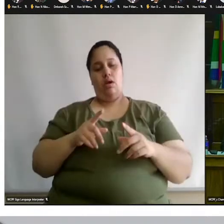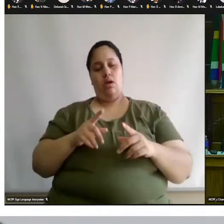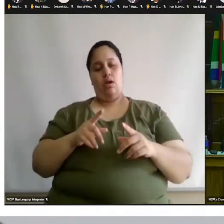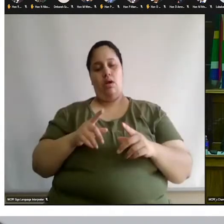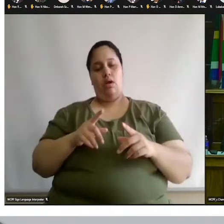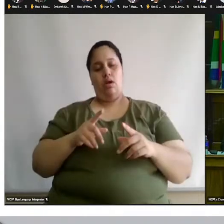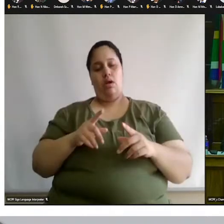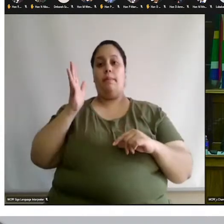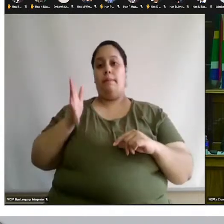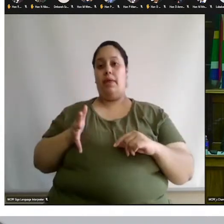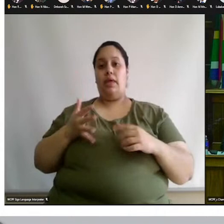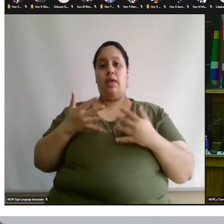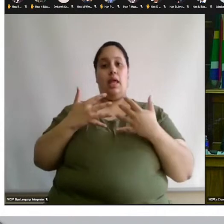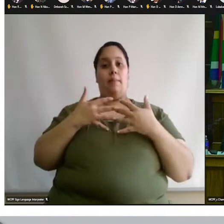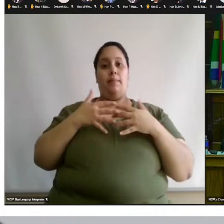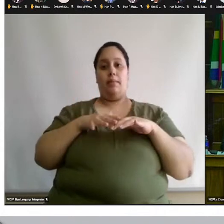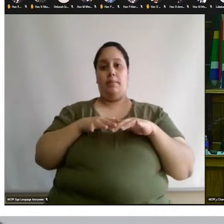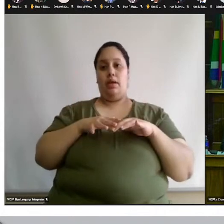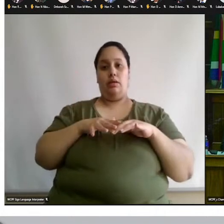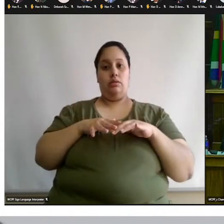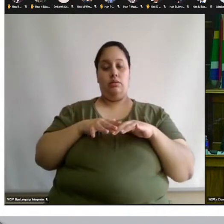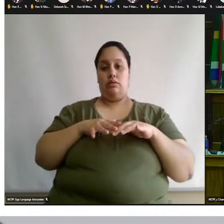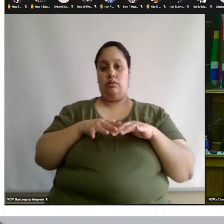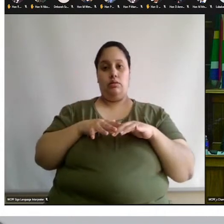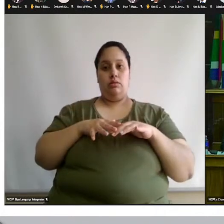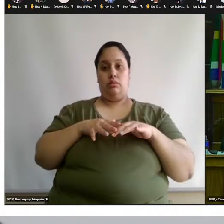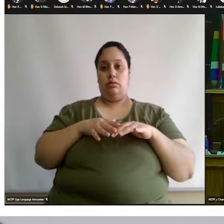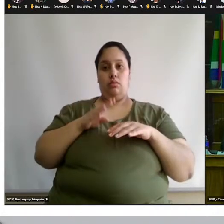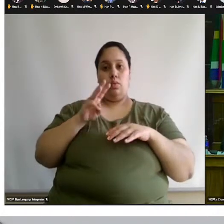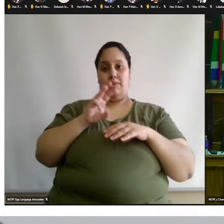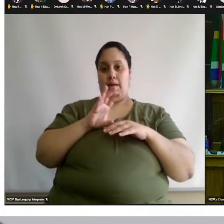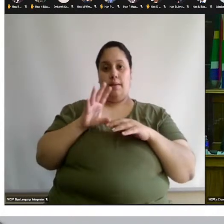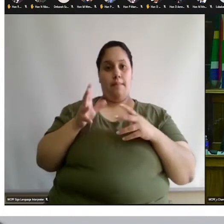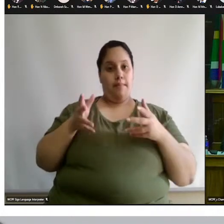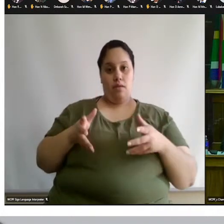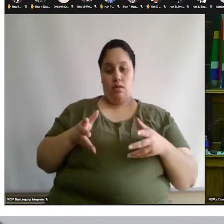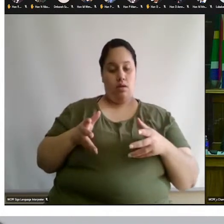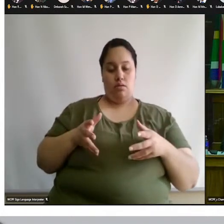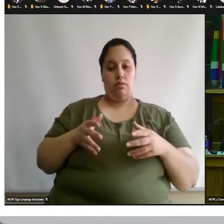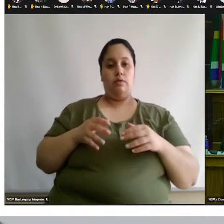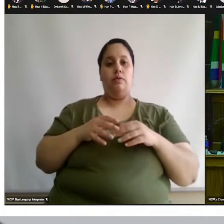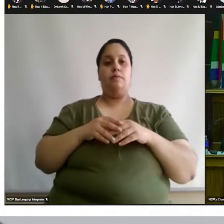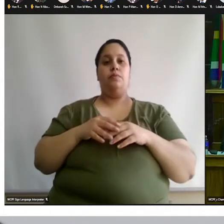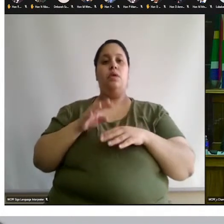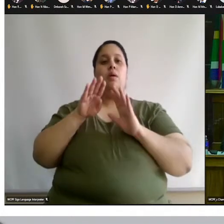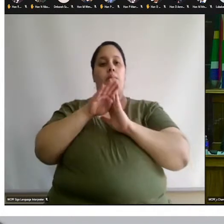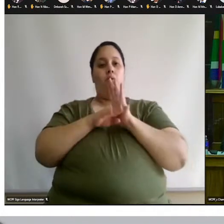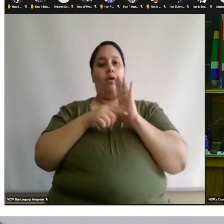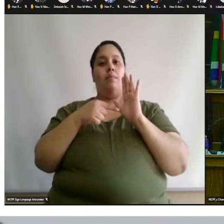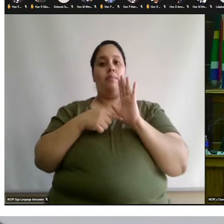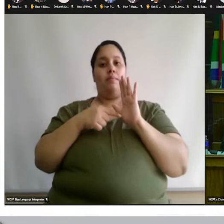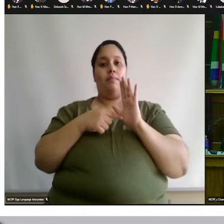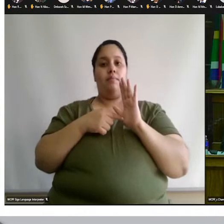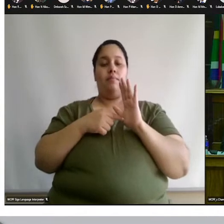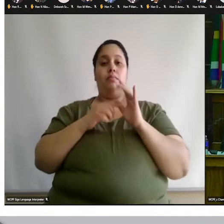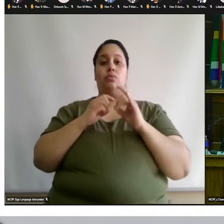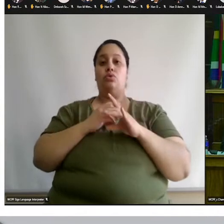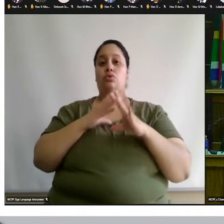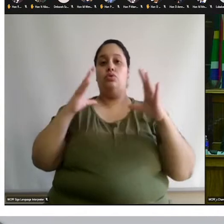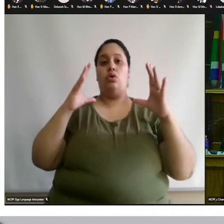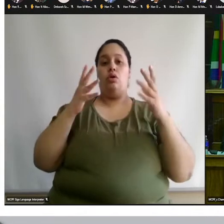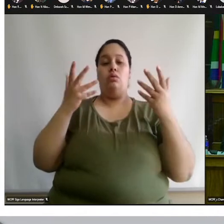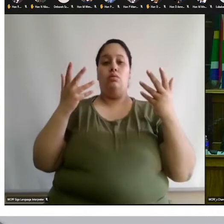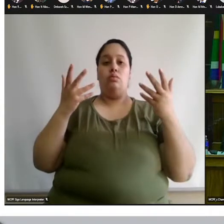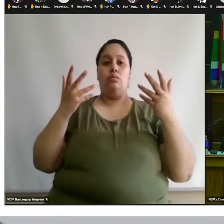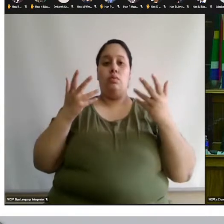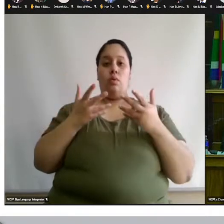only implemented in our province. In fact, the program commenced, if I